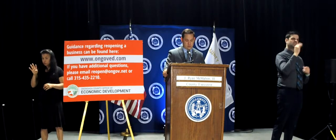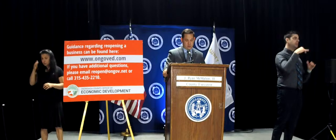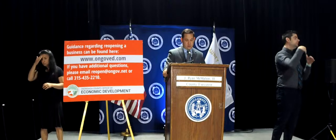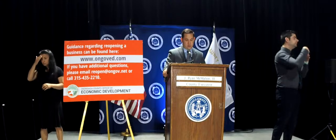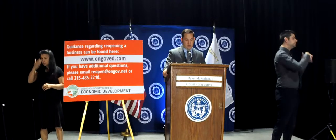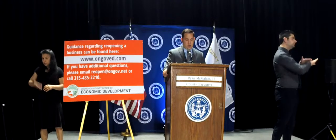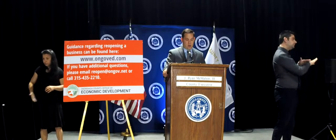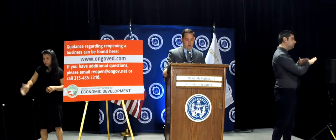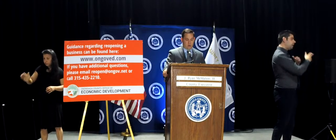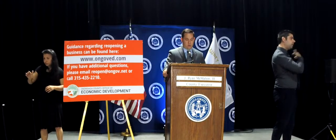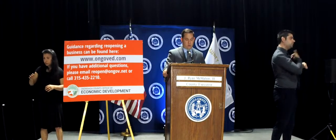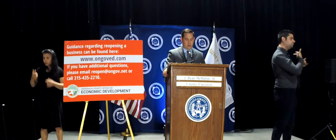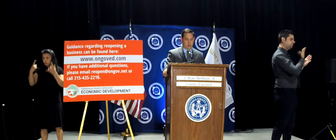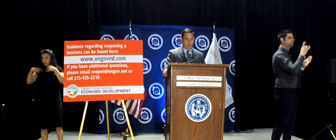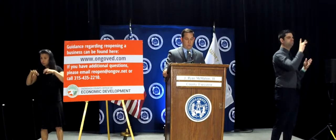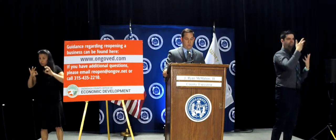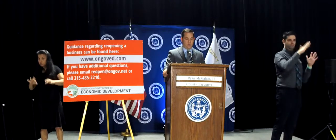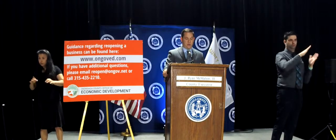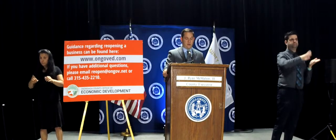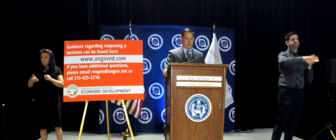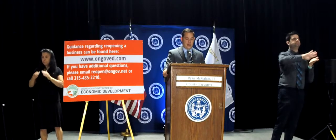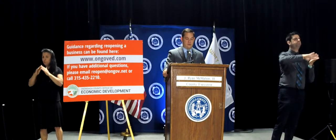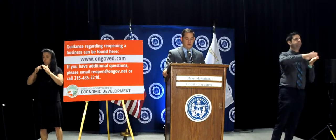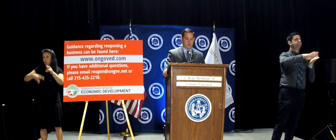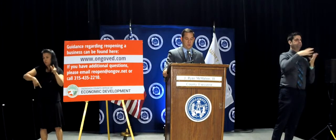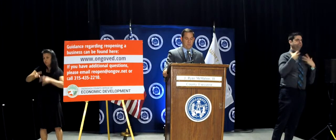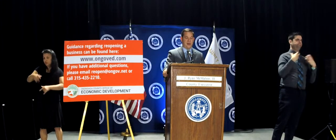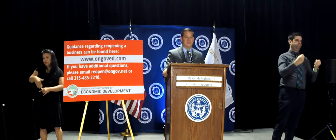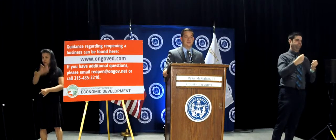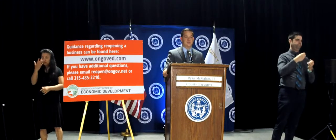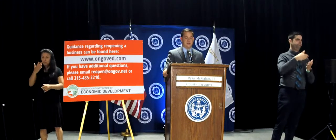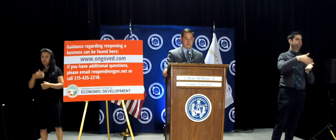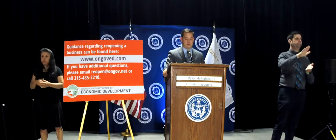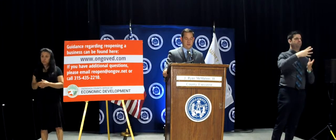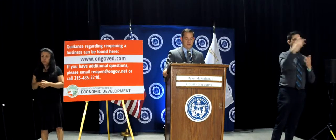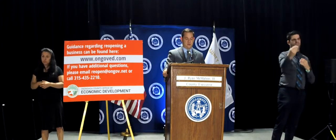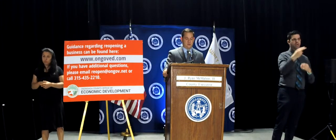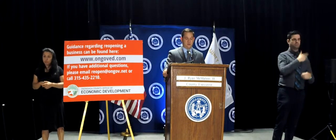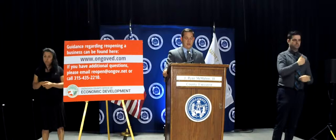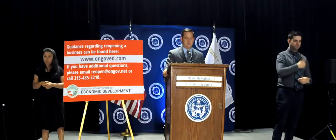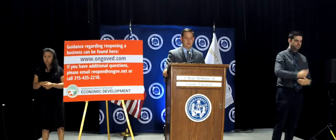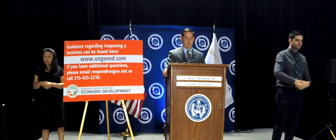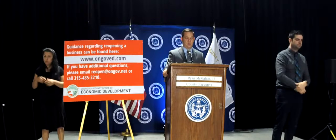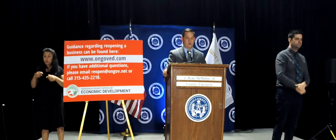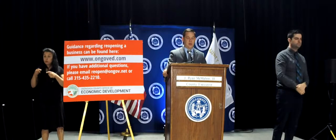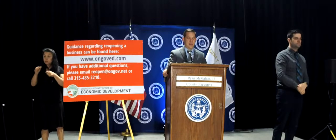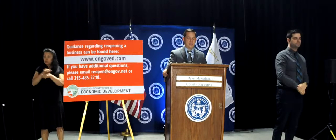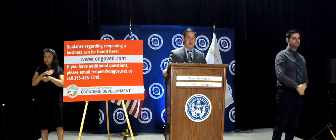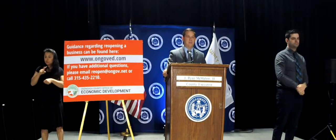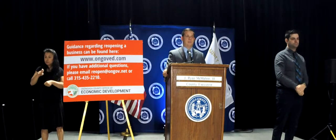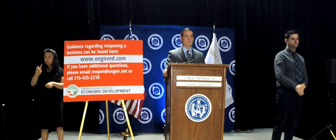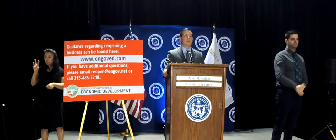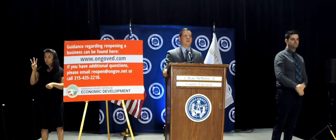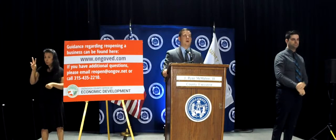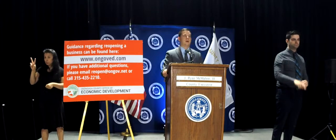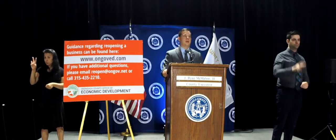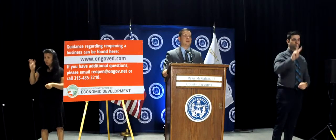released. And then when we look and dive into our positive cases, again,